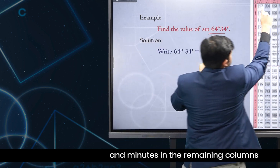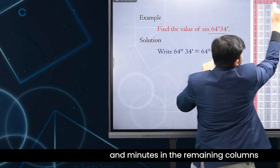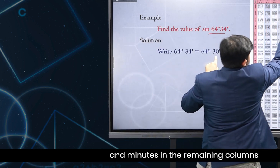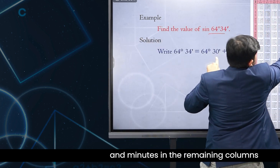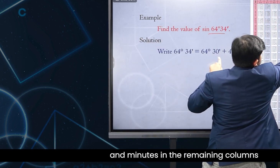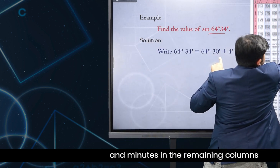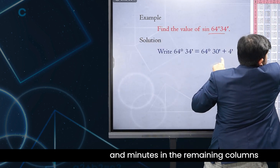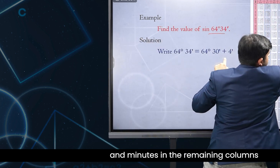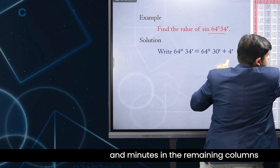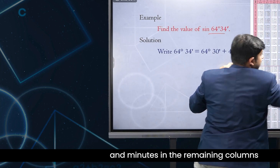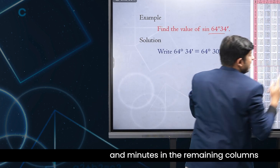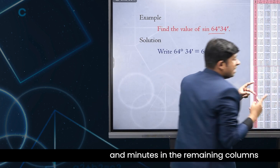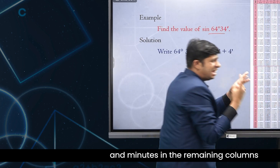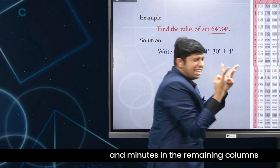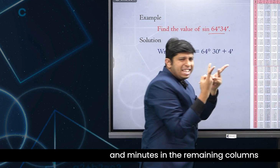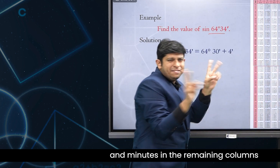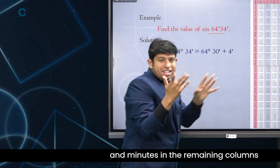and minutes values in the remaining columns.